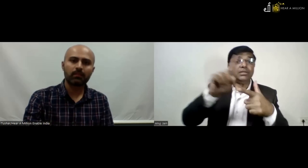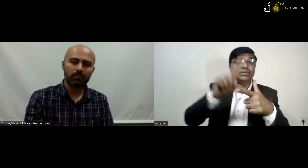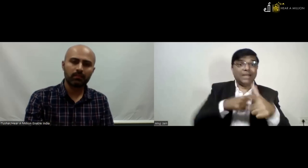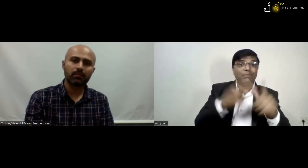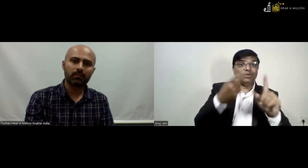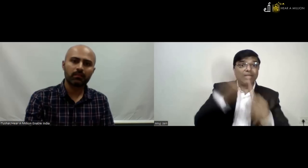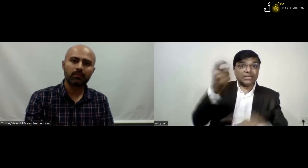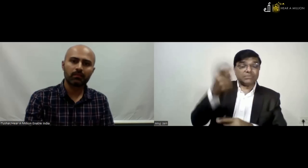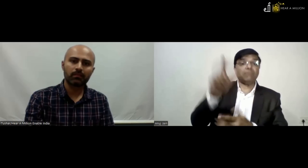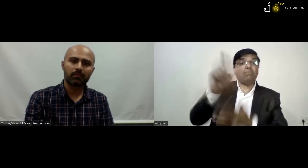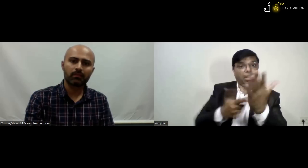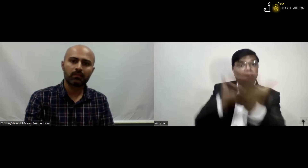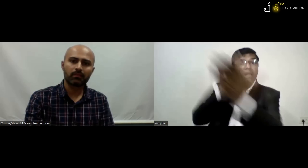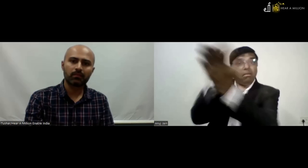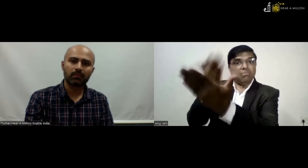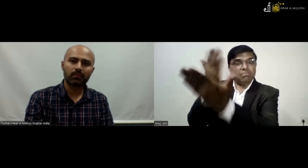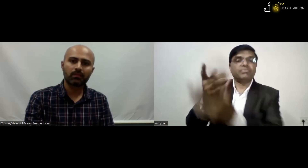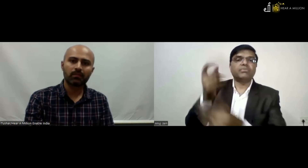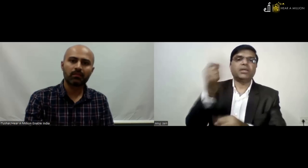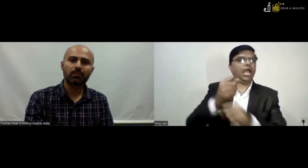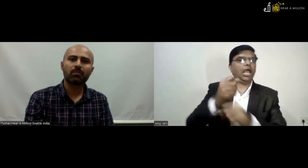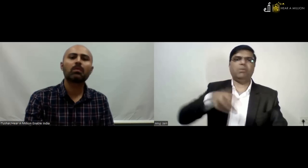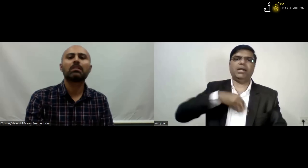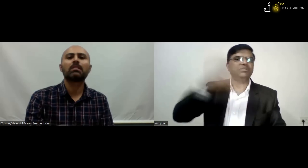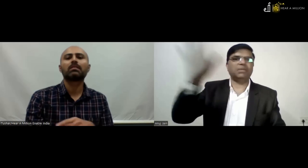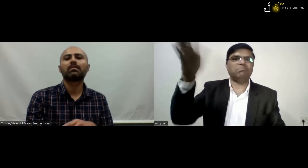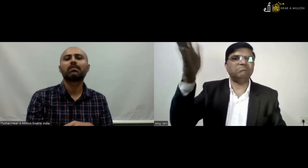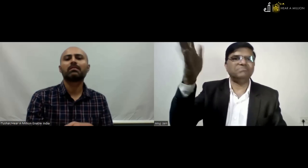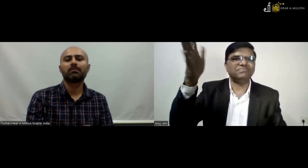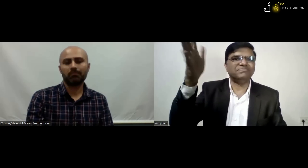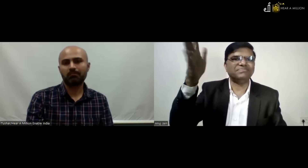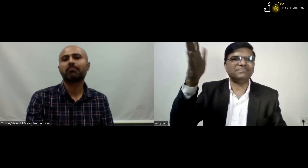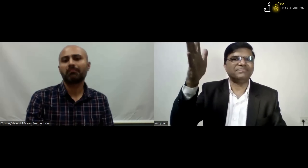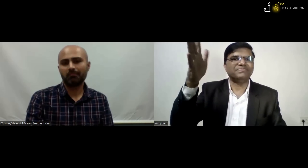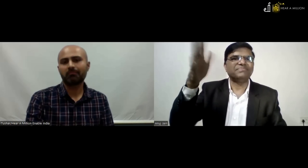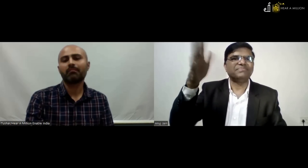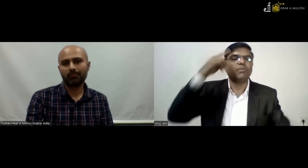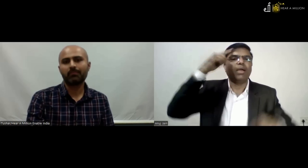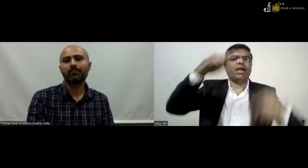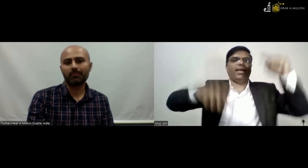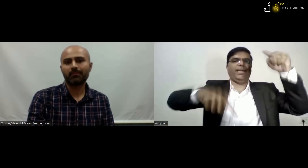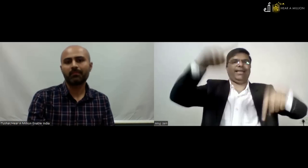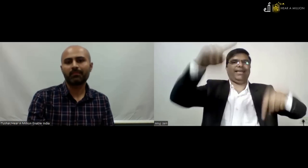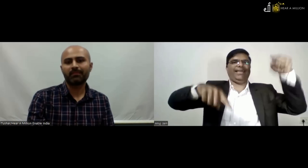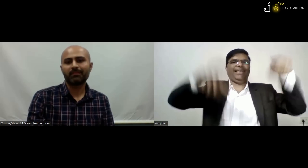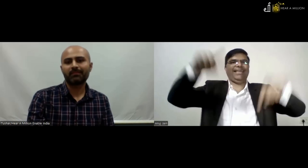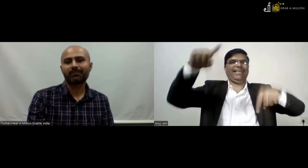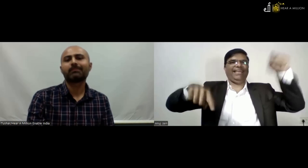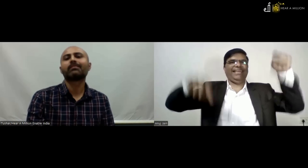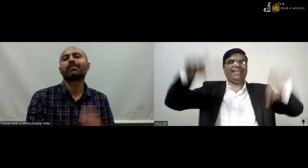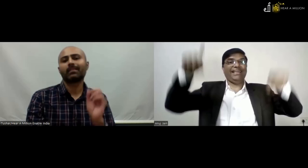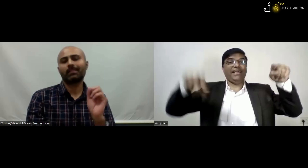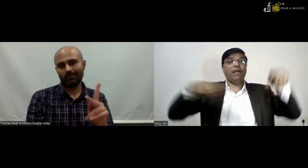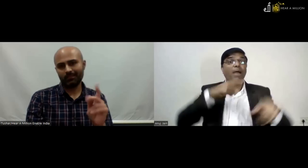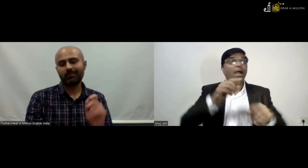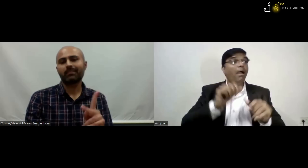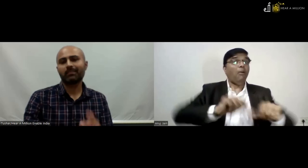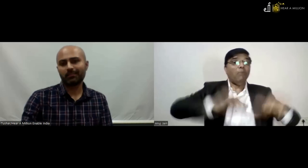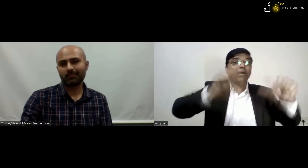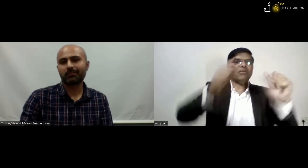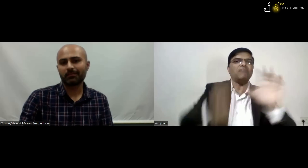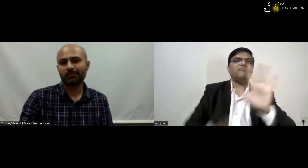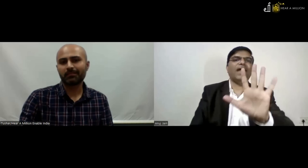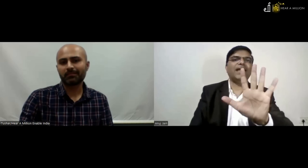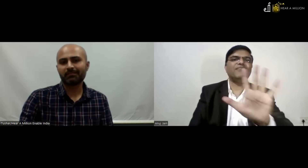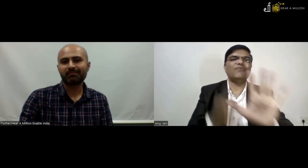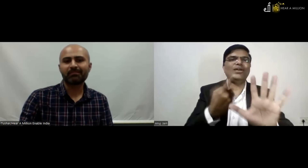changing and the entire setup and the system keeps changing, that is what makes the problem. This union minister